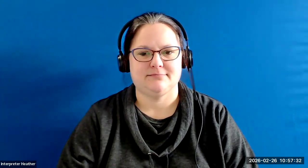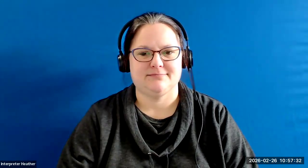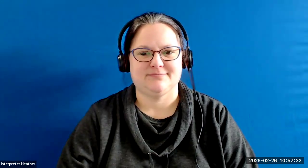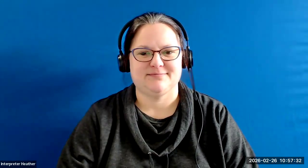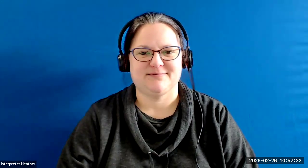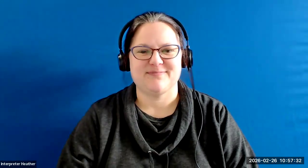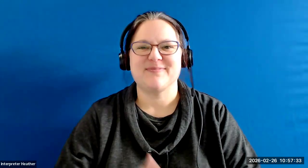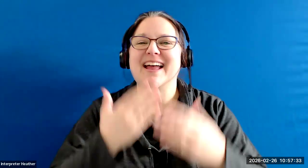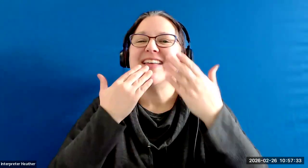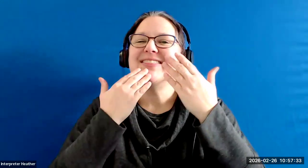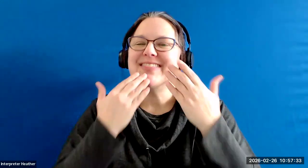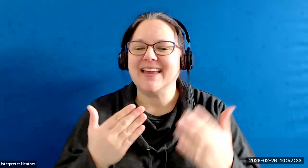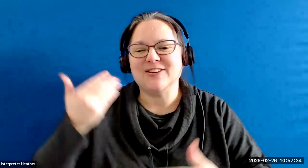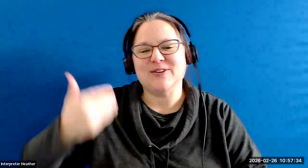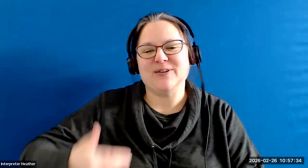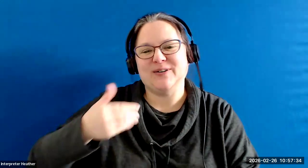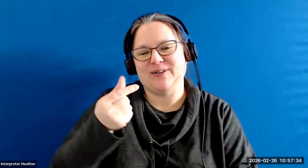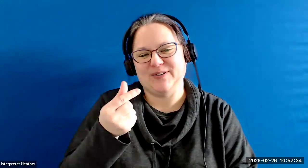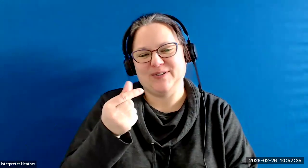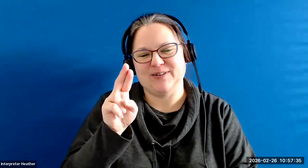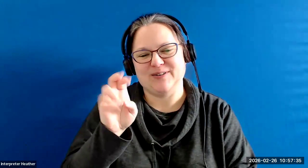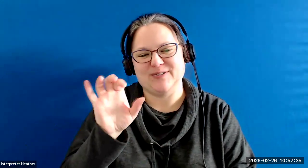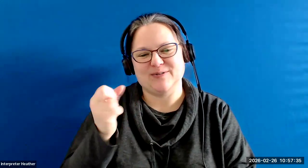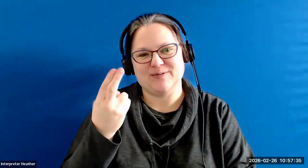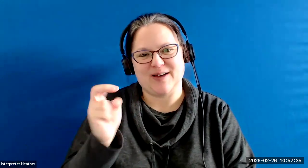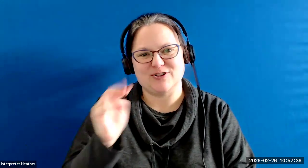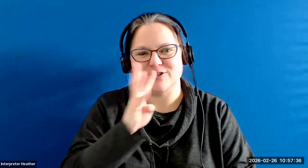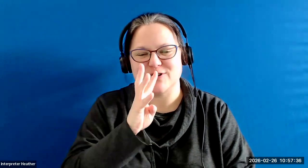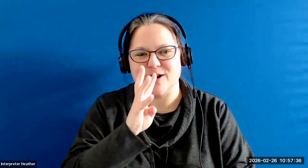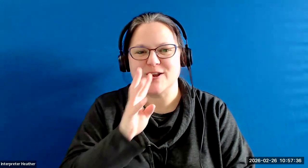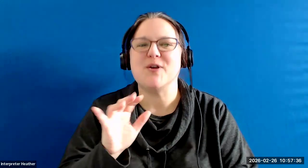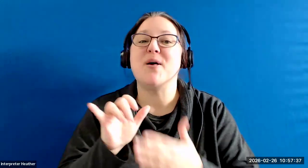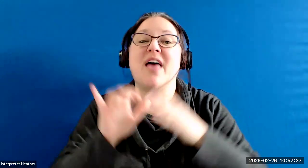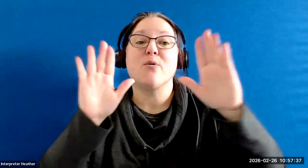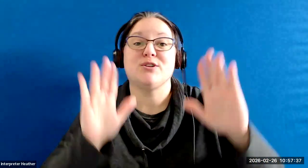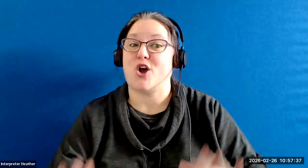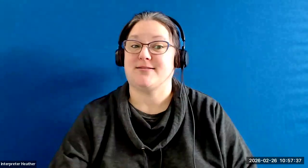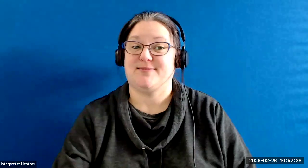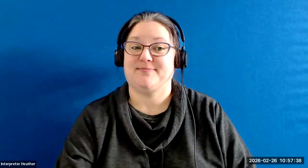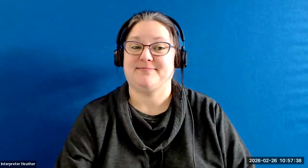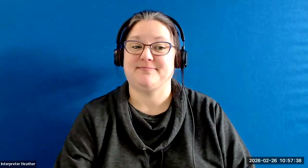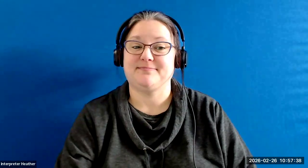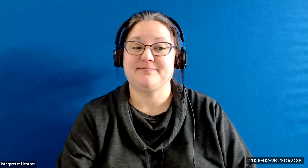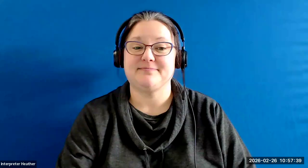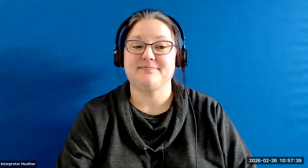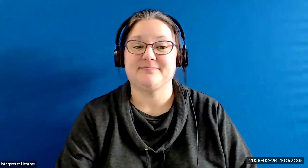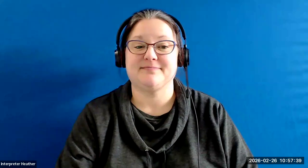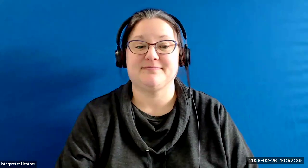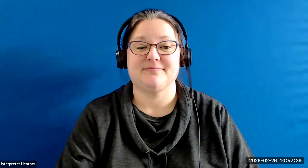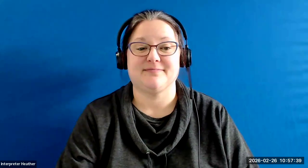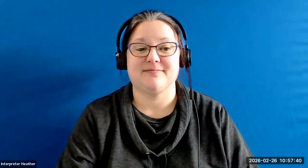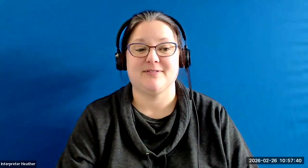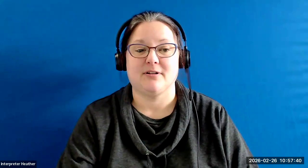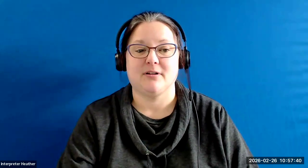Thank you so much, Ronnie. That was awesome. Uh, I,